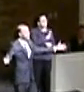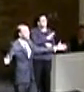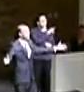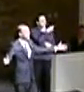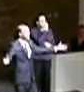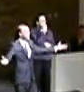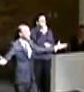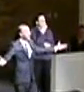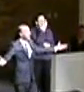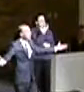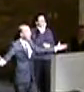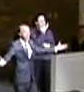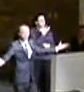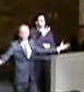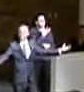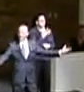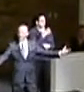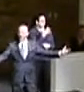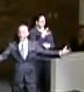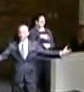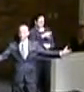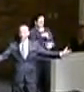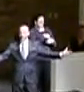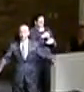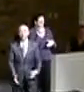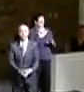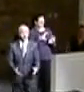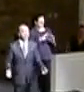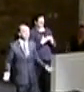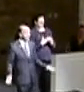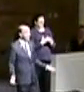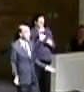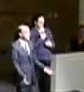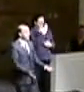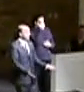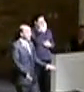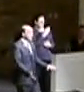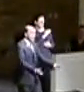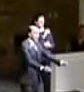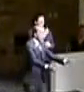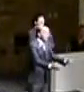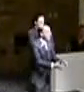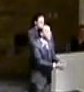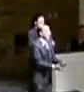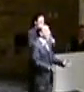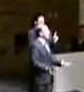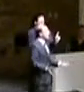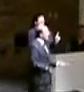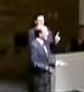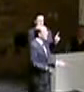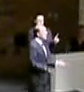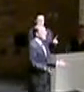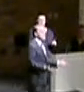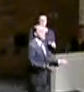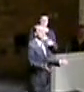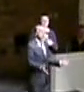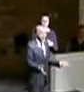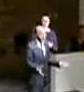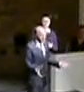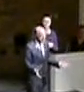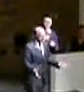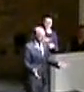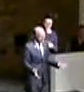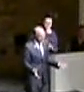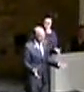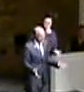were Latinos. And I said, why? Why are you in my class? Why? I know it was in Las Vegas, a Latin town. But they said, I'm in your class because of your